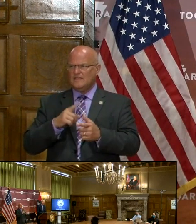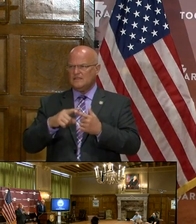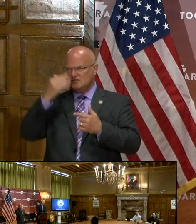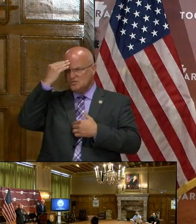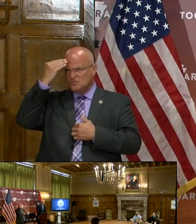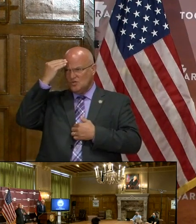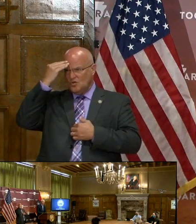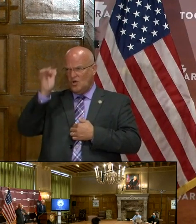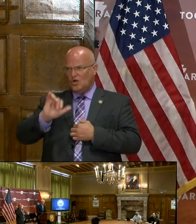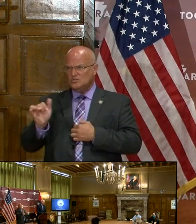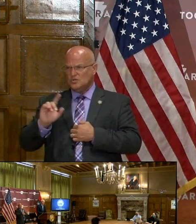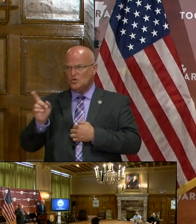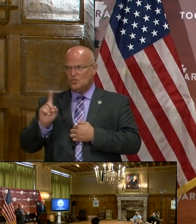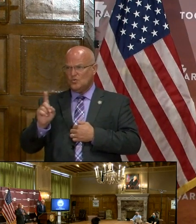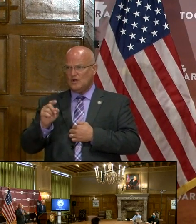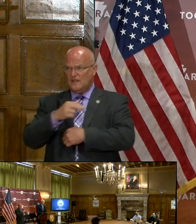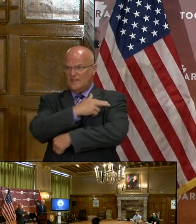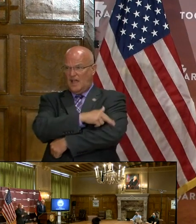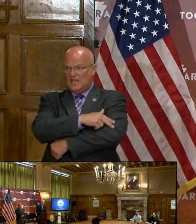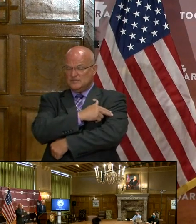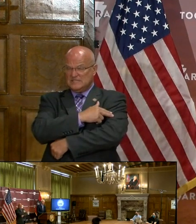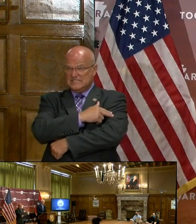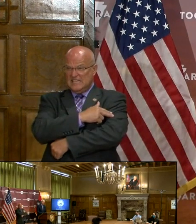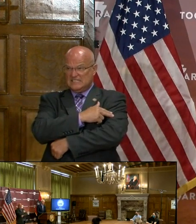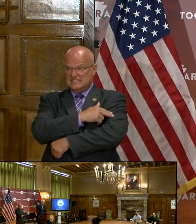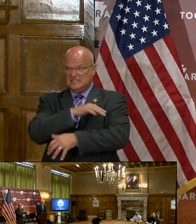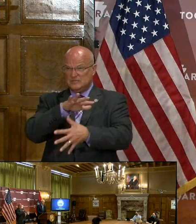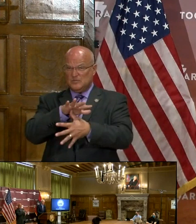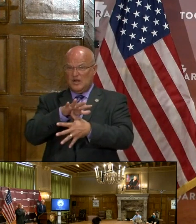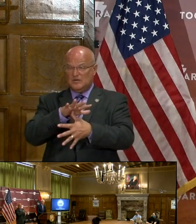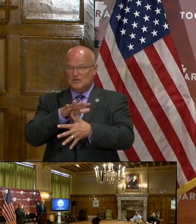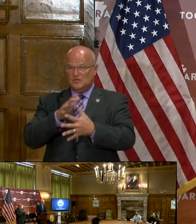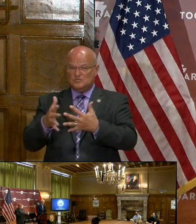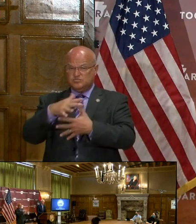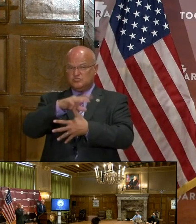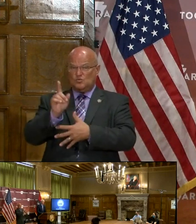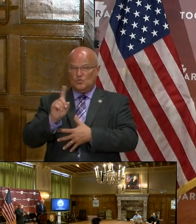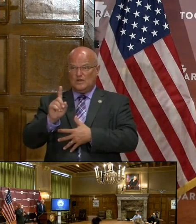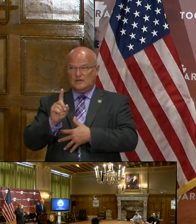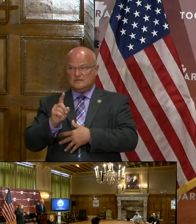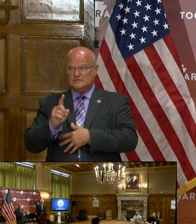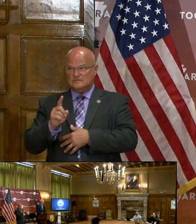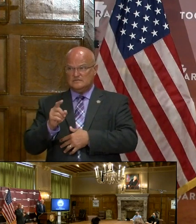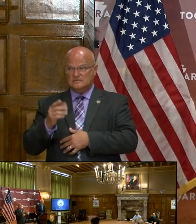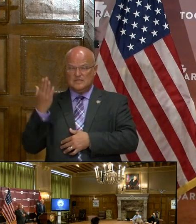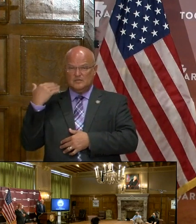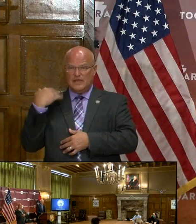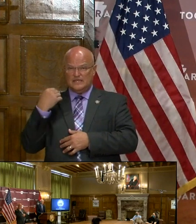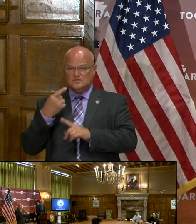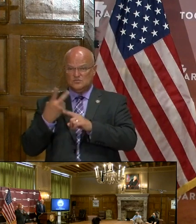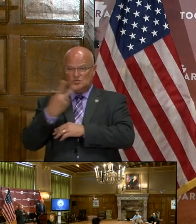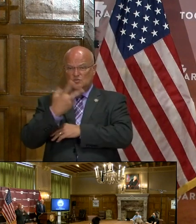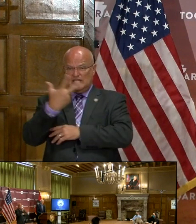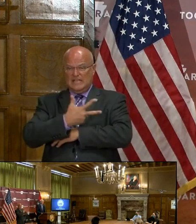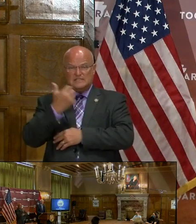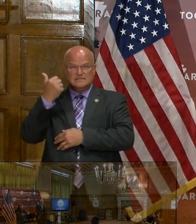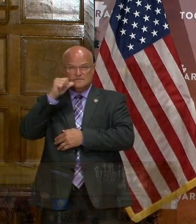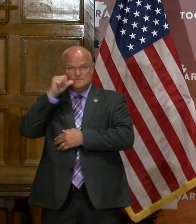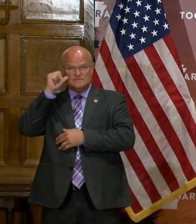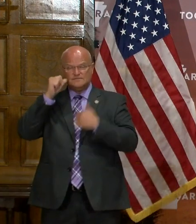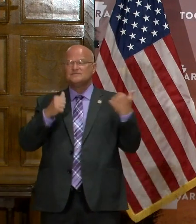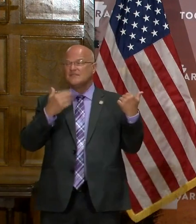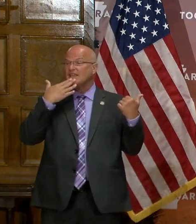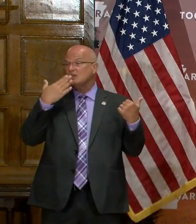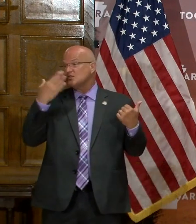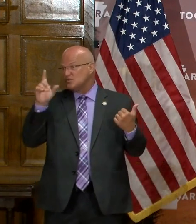do you know also where the hospitalizations primarily have been within the past 2 or 3 days?